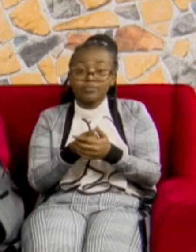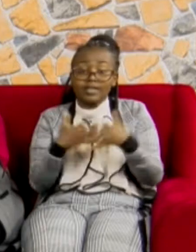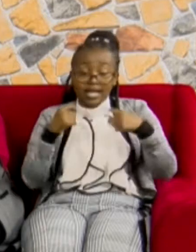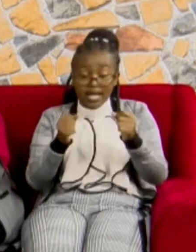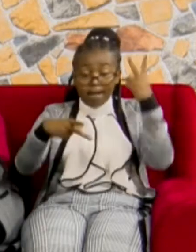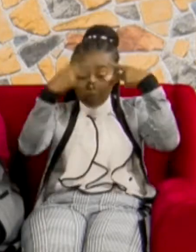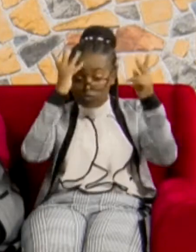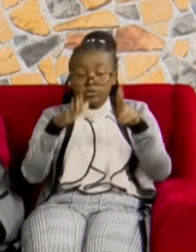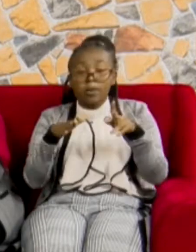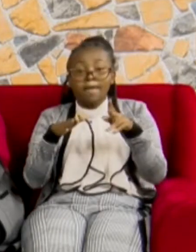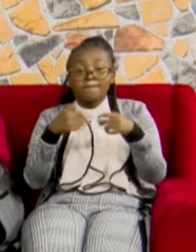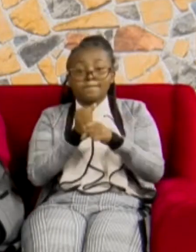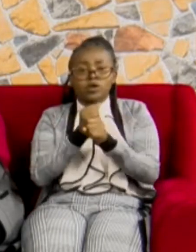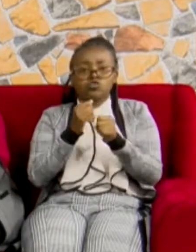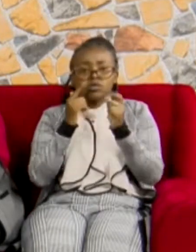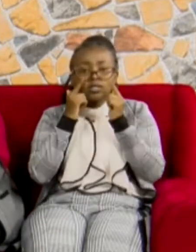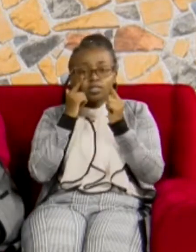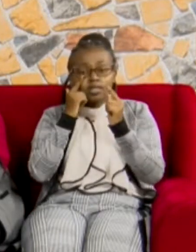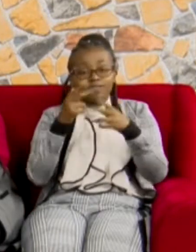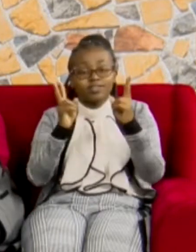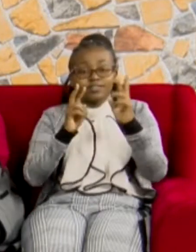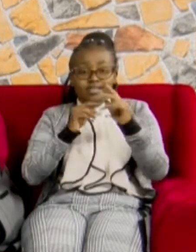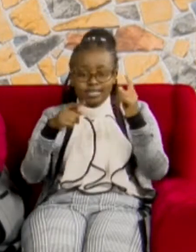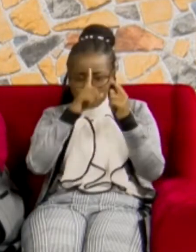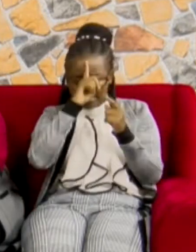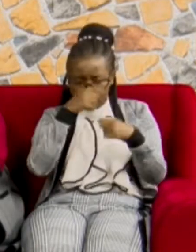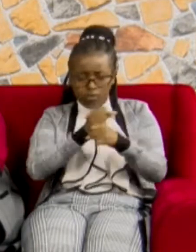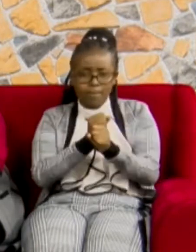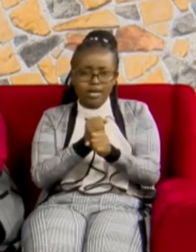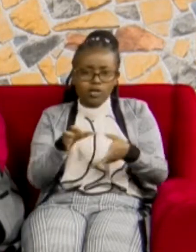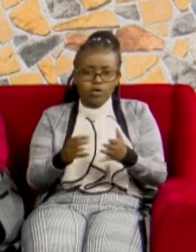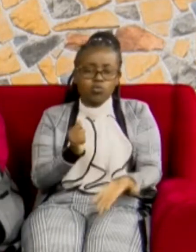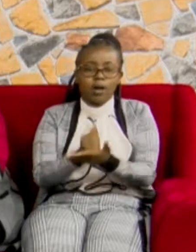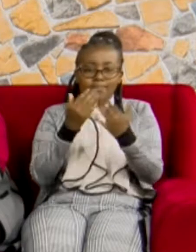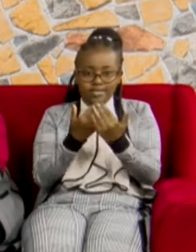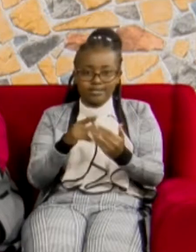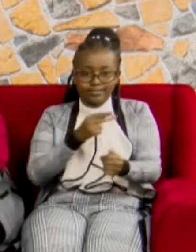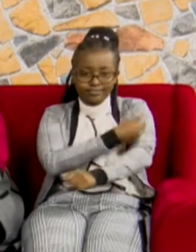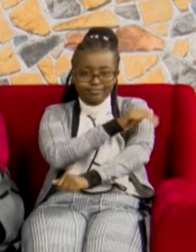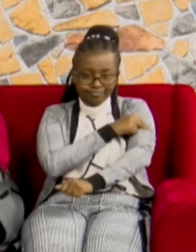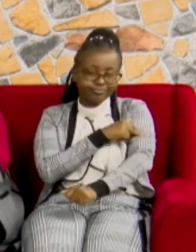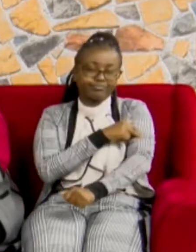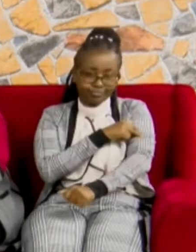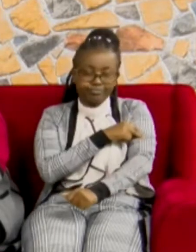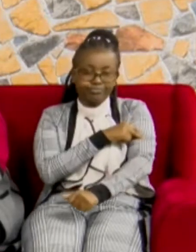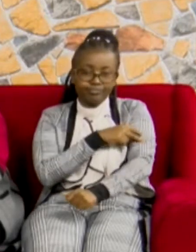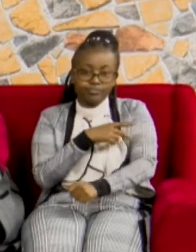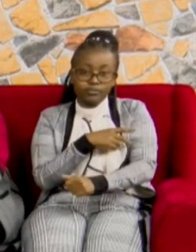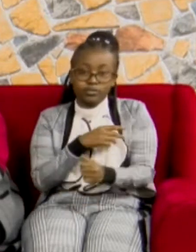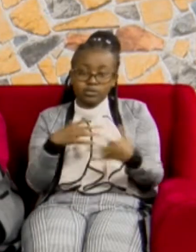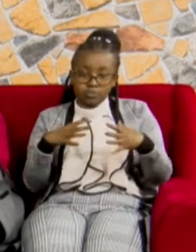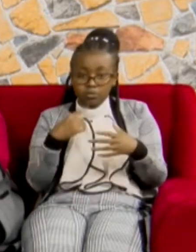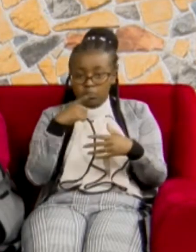profession, you'll find that they're taking it more seriously and trying to find ways to help their patients. It's unfortunate for those who've gone through that